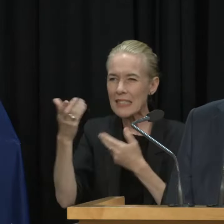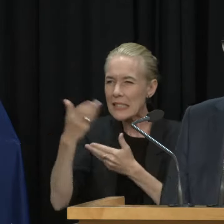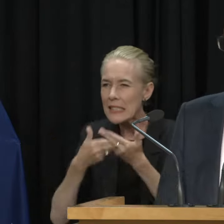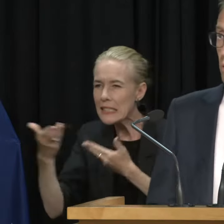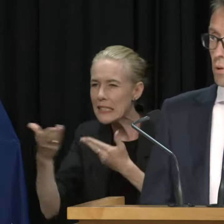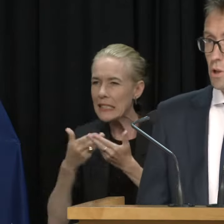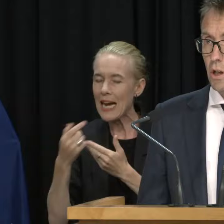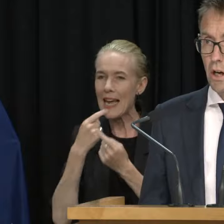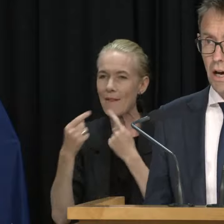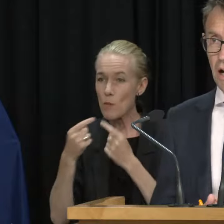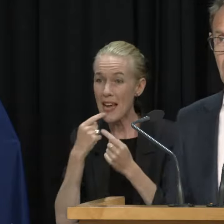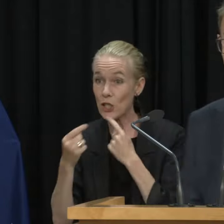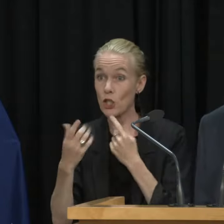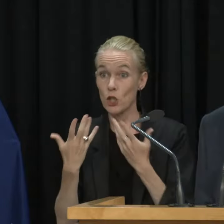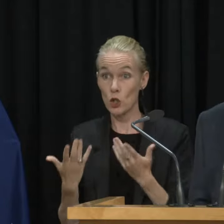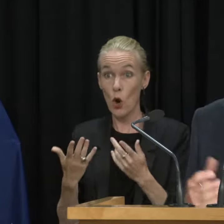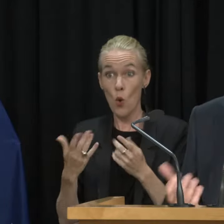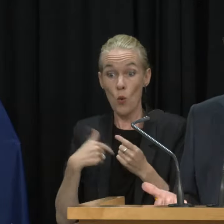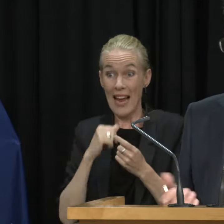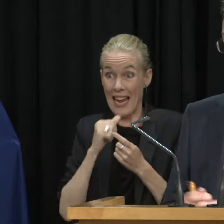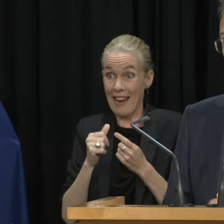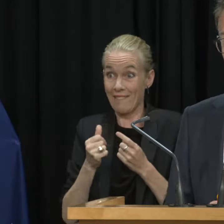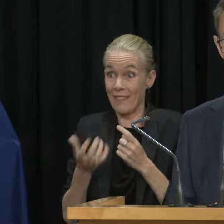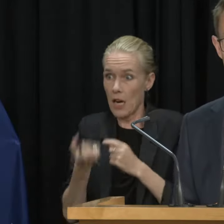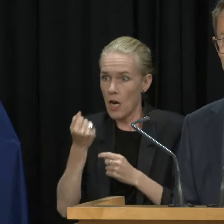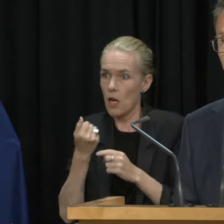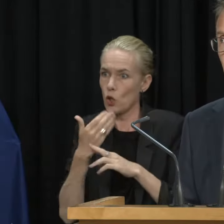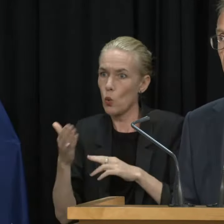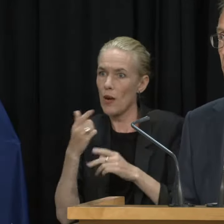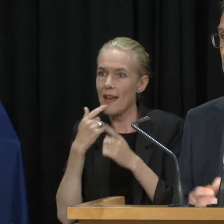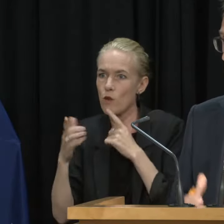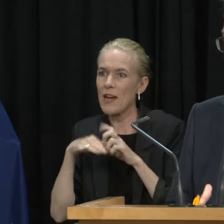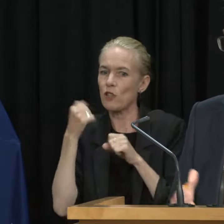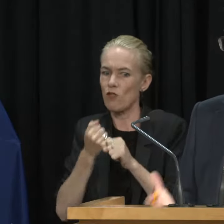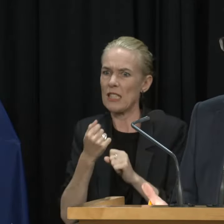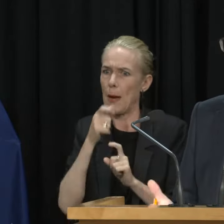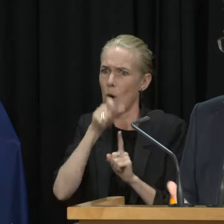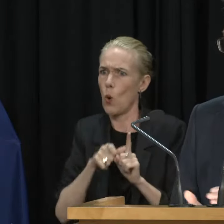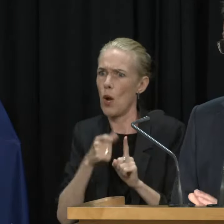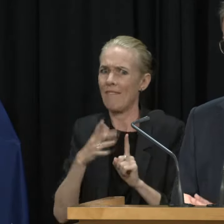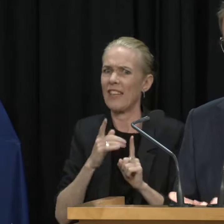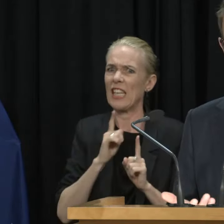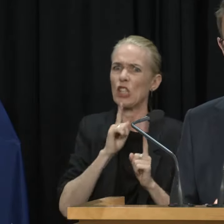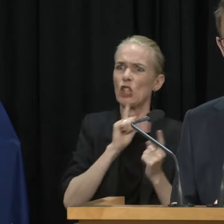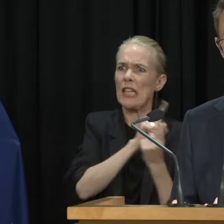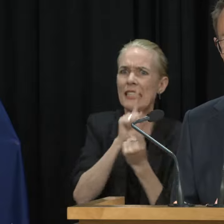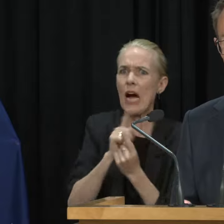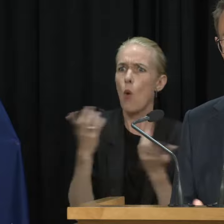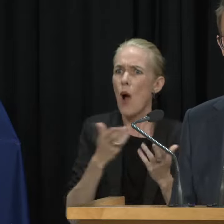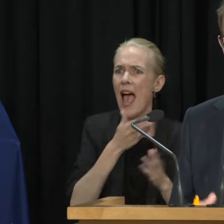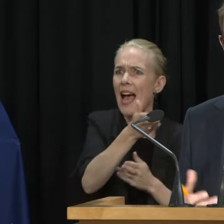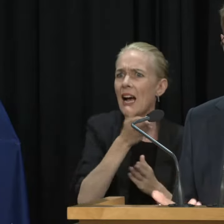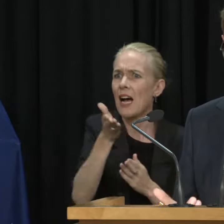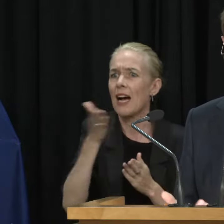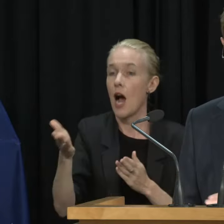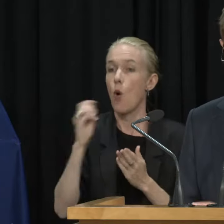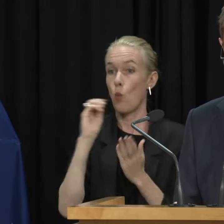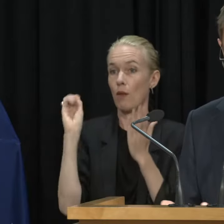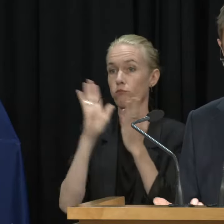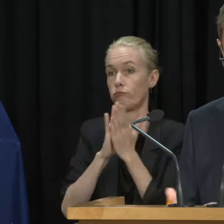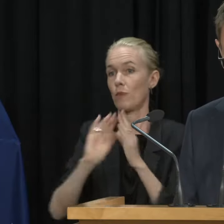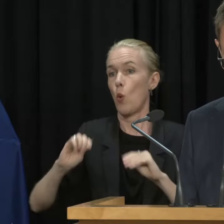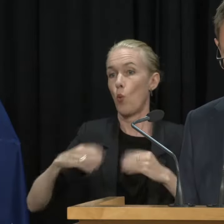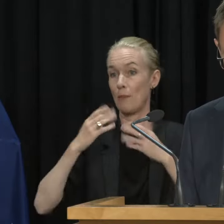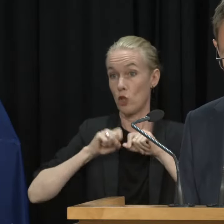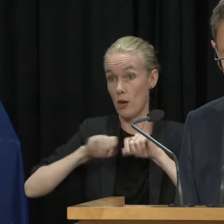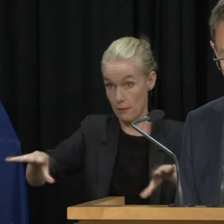locations of interest emerge where we need to send a notification out for potential casual plus or close contacts to